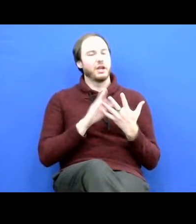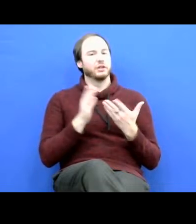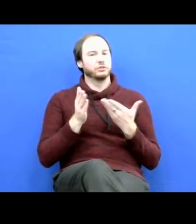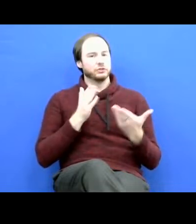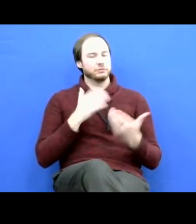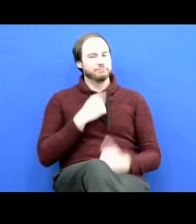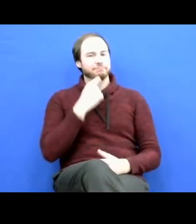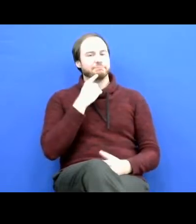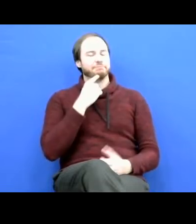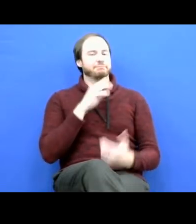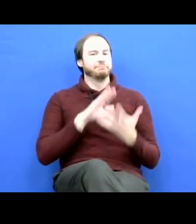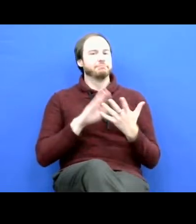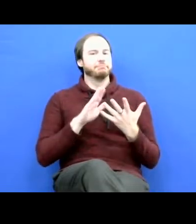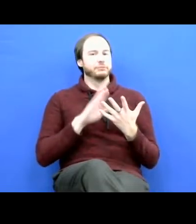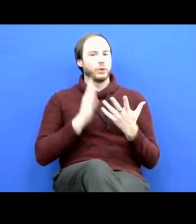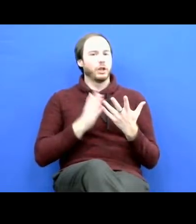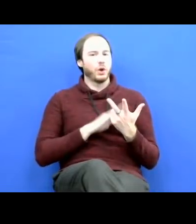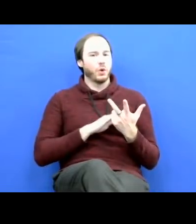them go.